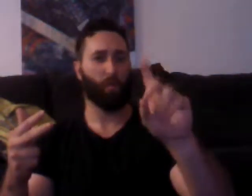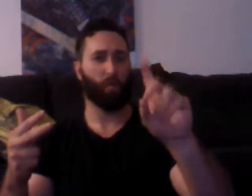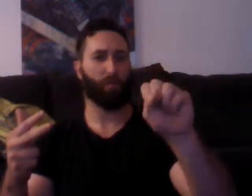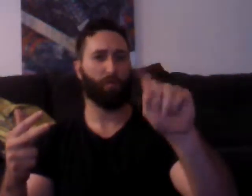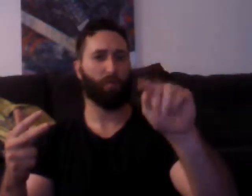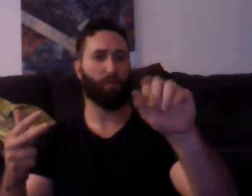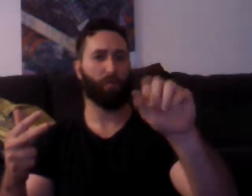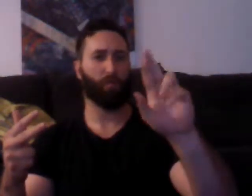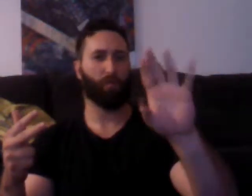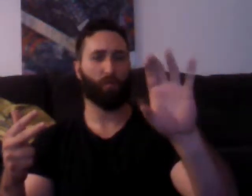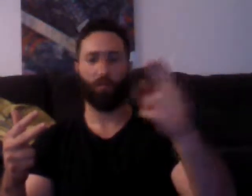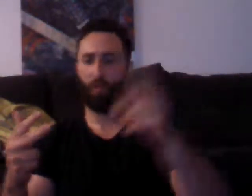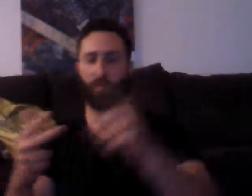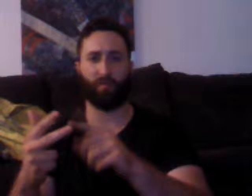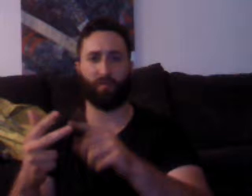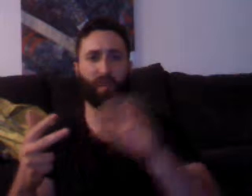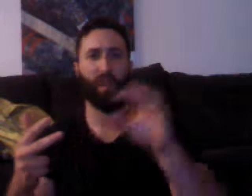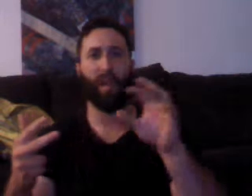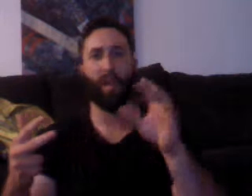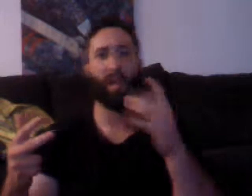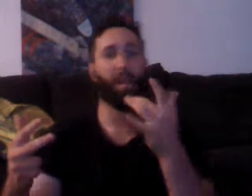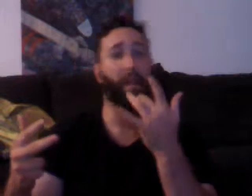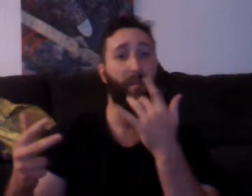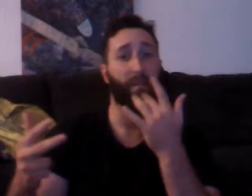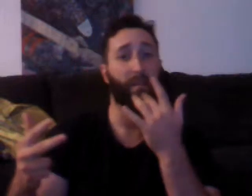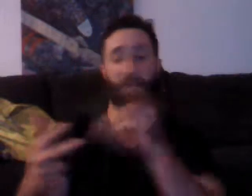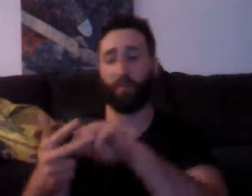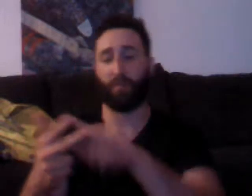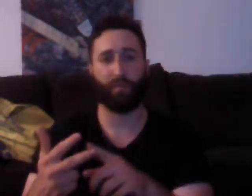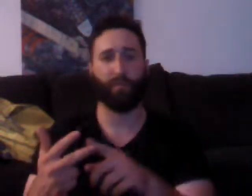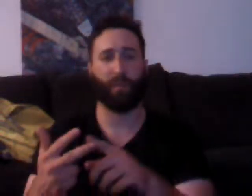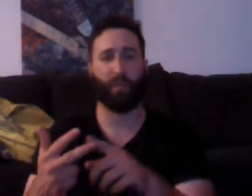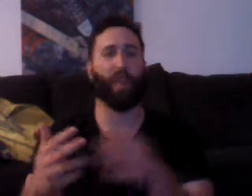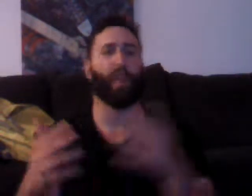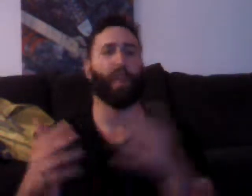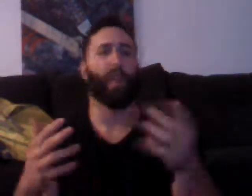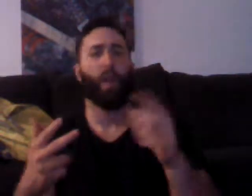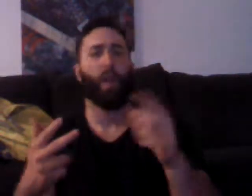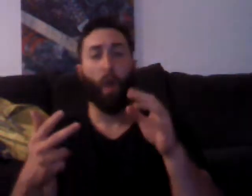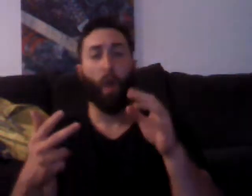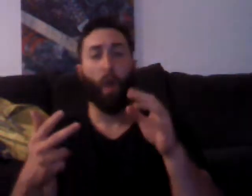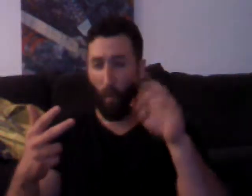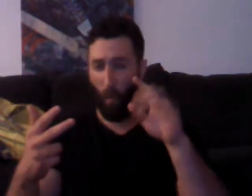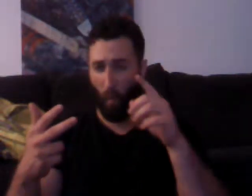These flavorings vary depending on where the hot dogs are to be sold, because people in different regions have different tastes.